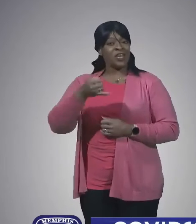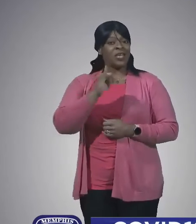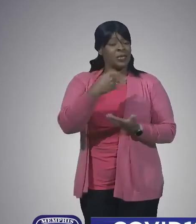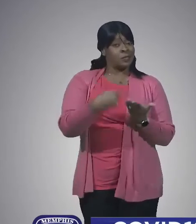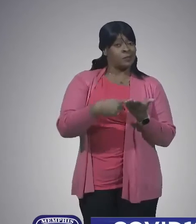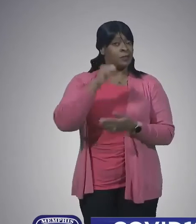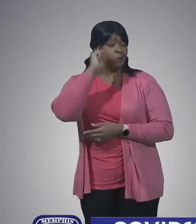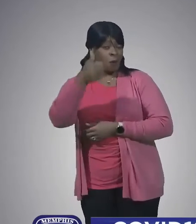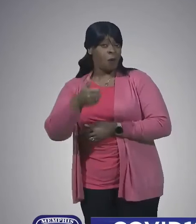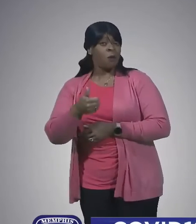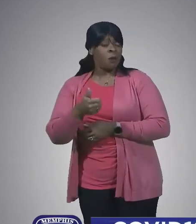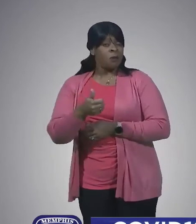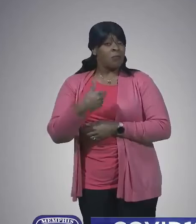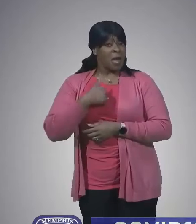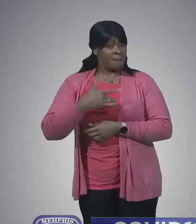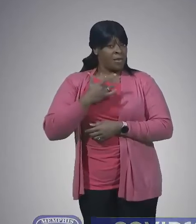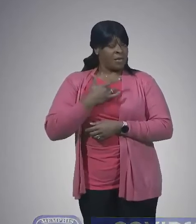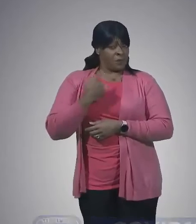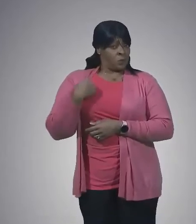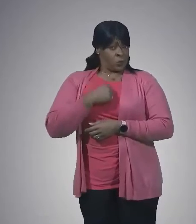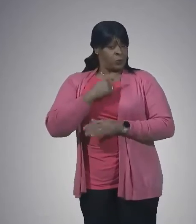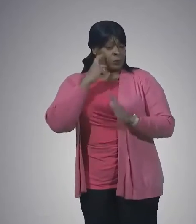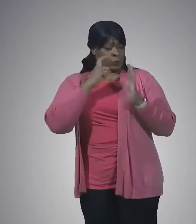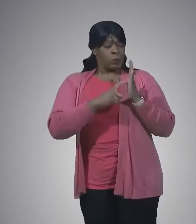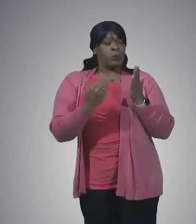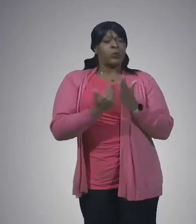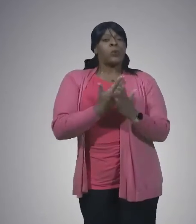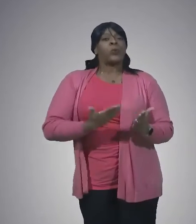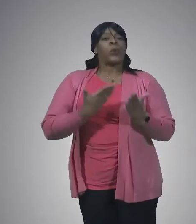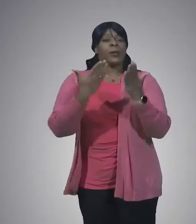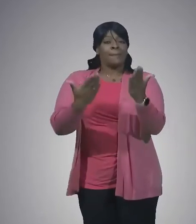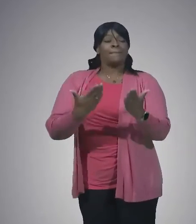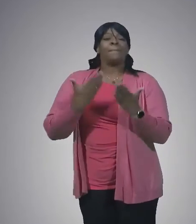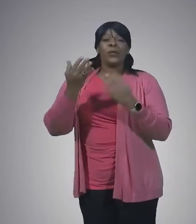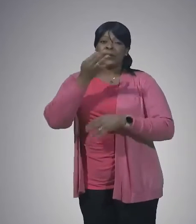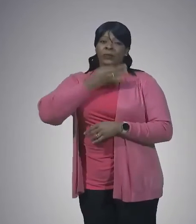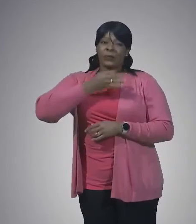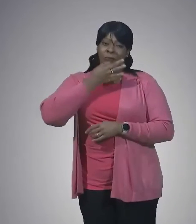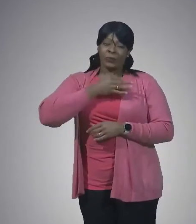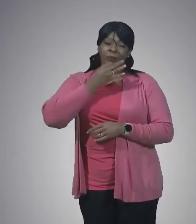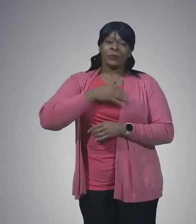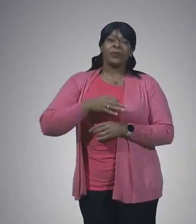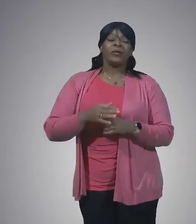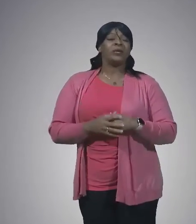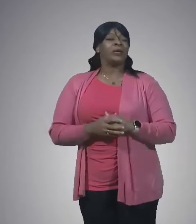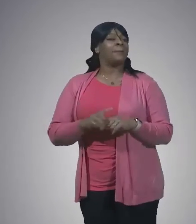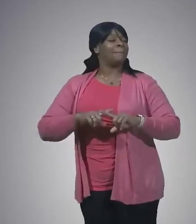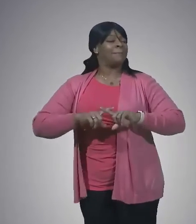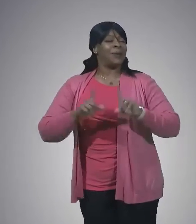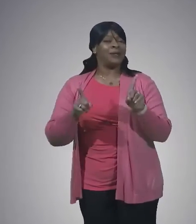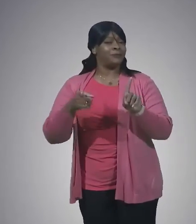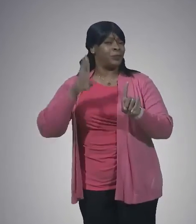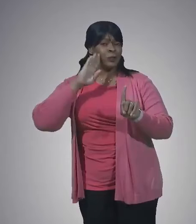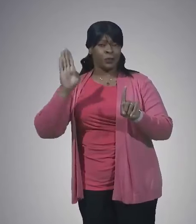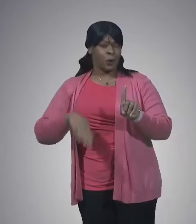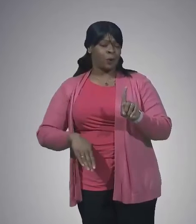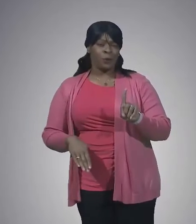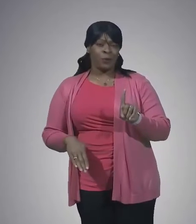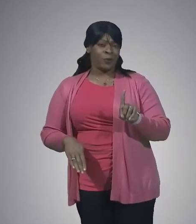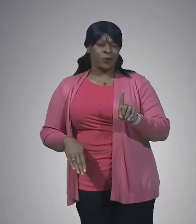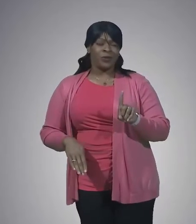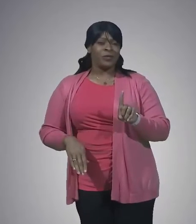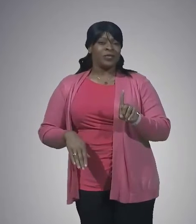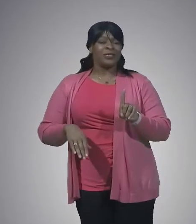tomorrow. So I believe that we will see some new recommendations here pretty quickly. But of course, you know that